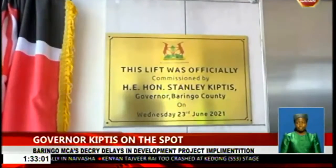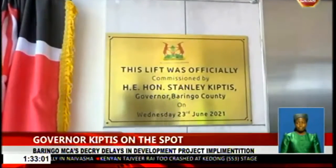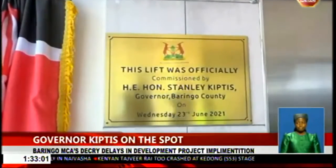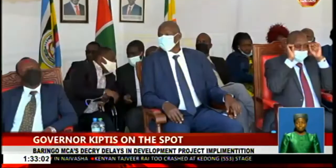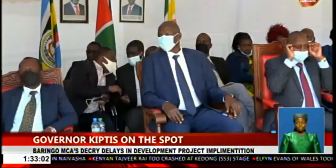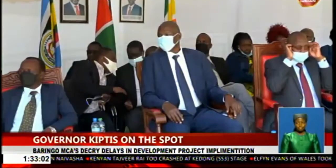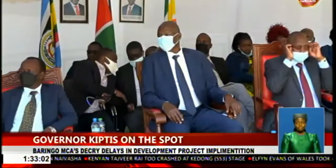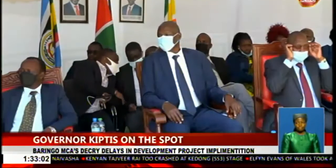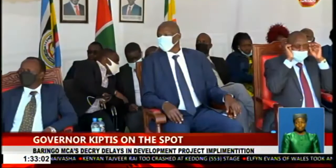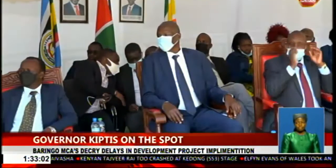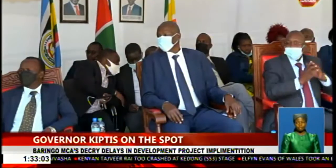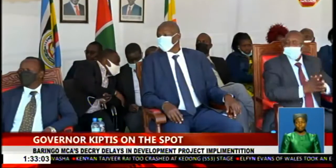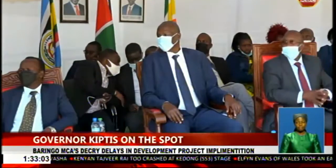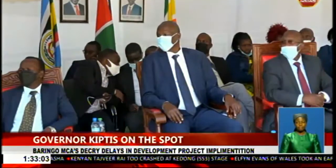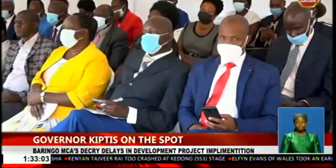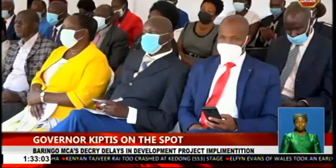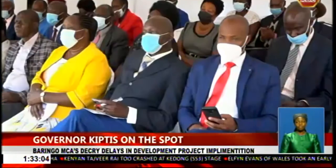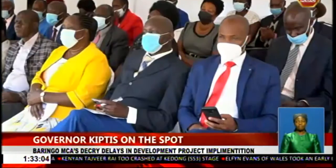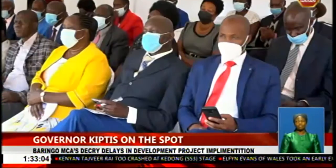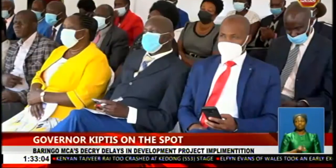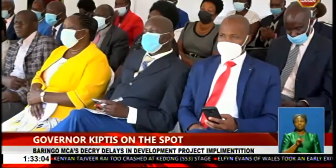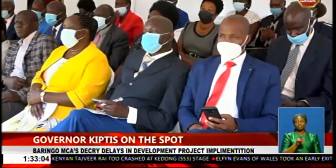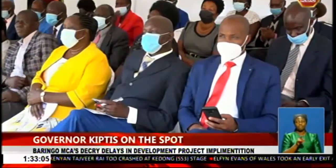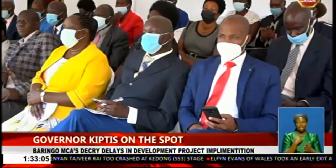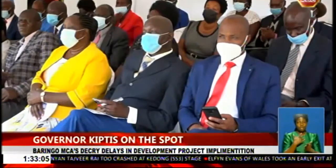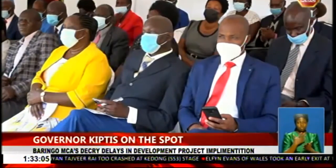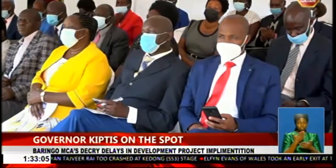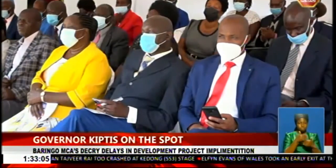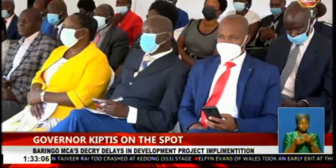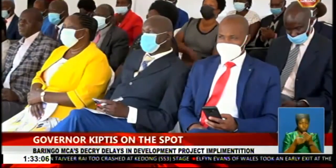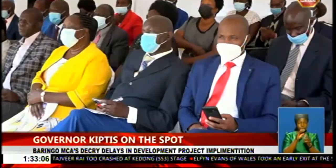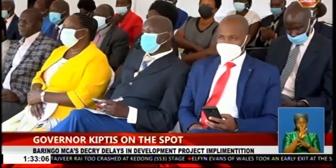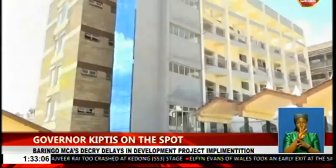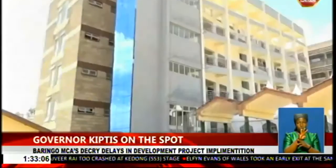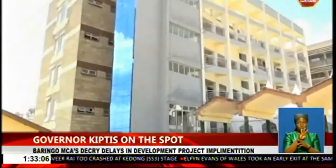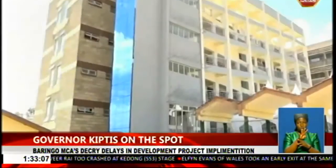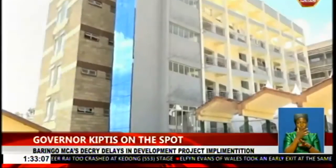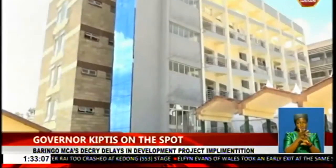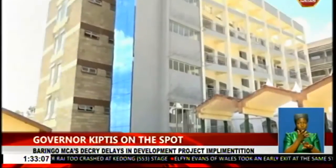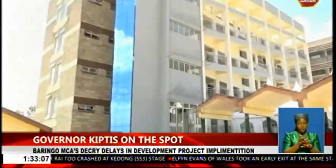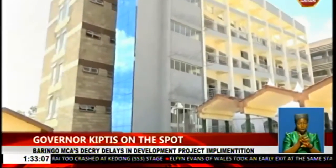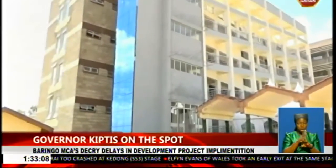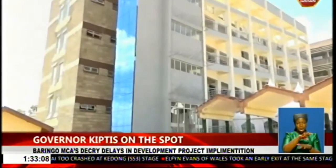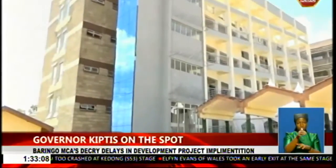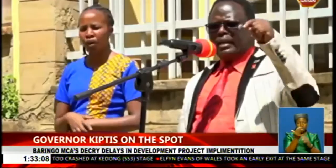Install elevators and ramp at the refurbished four-story county assembly building.